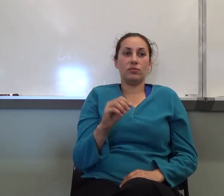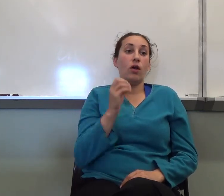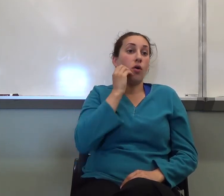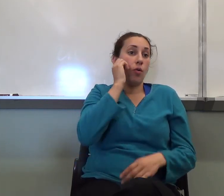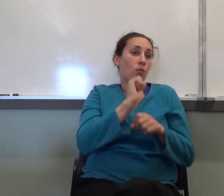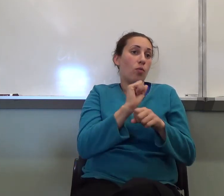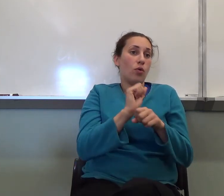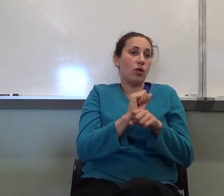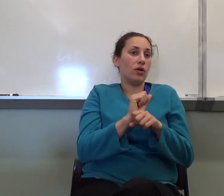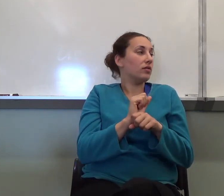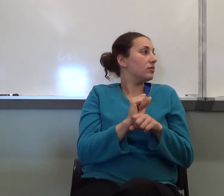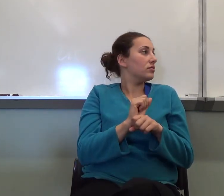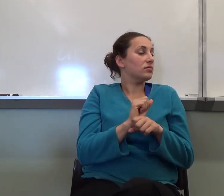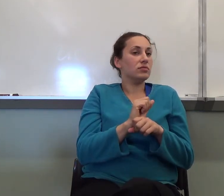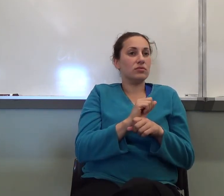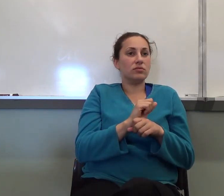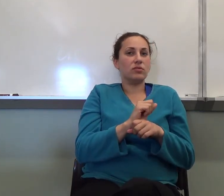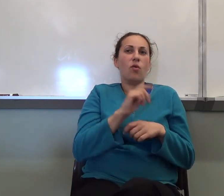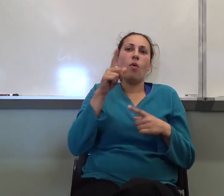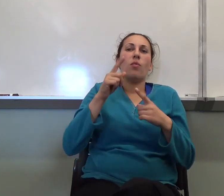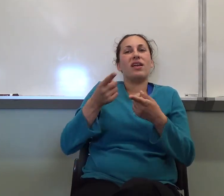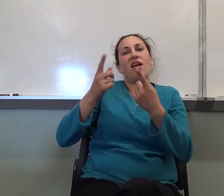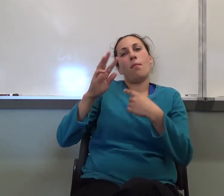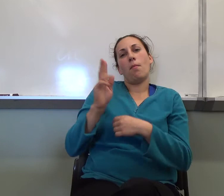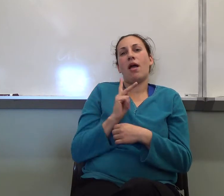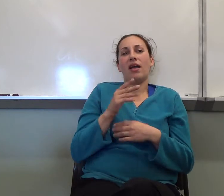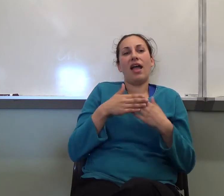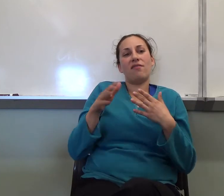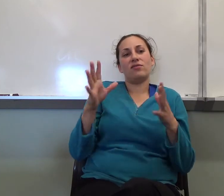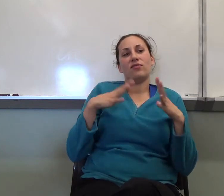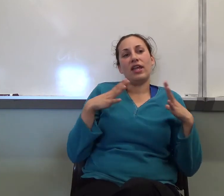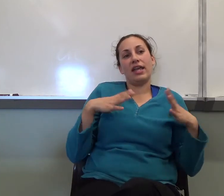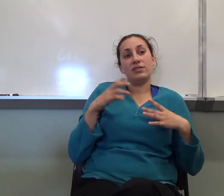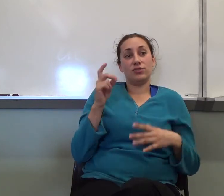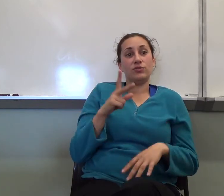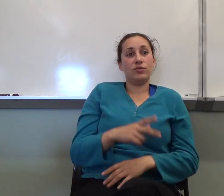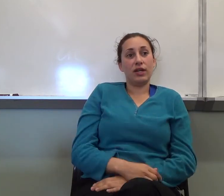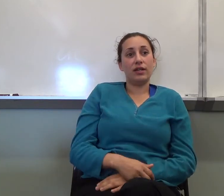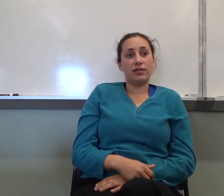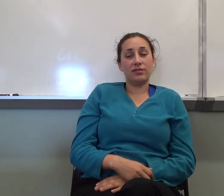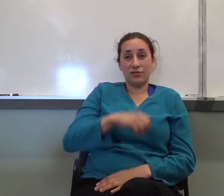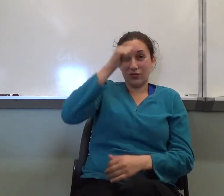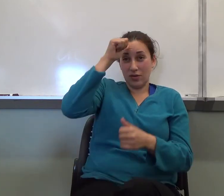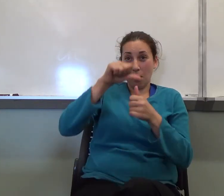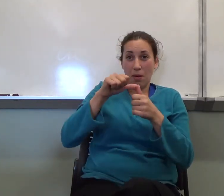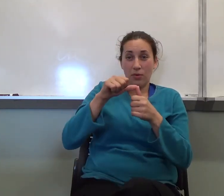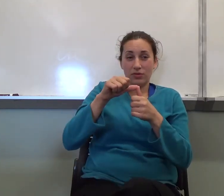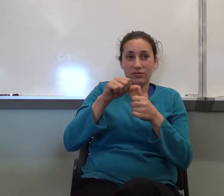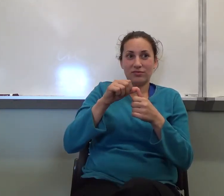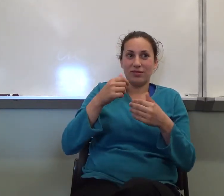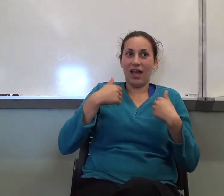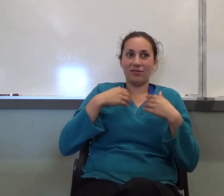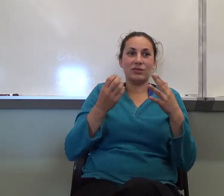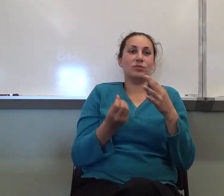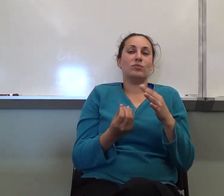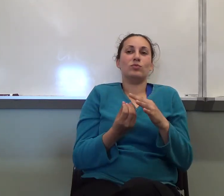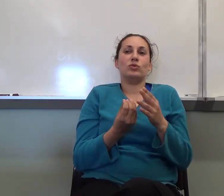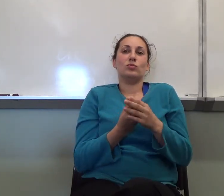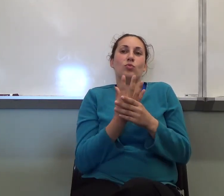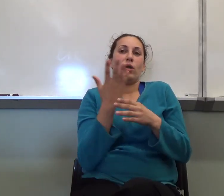this will only be when we come back after the vacation. Remember, there's a week-long vacation next week. If you come here,